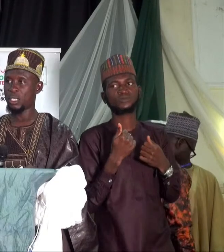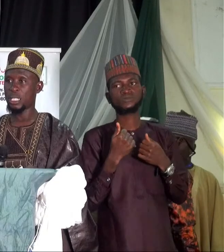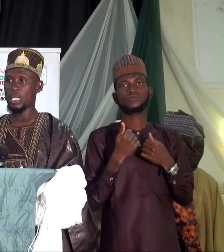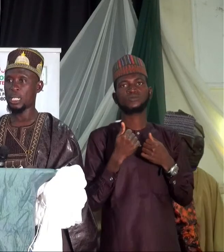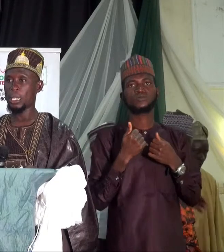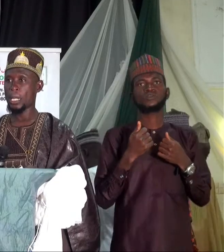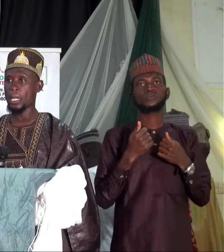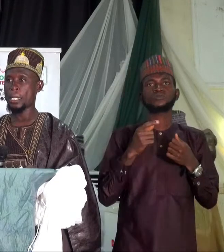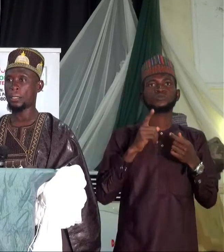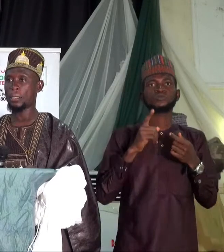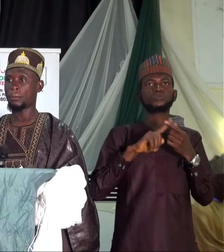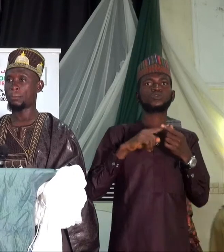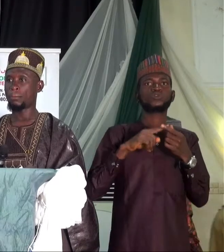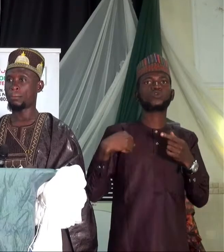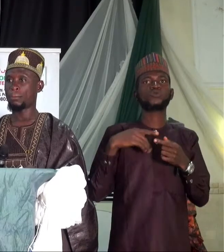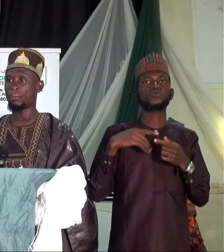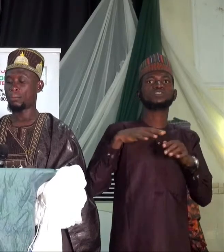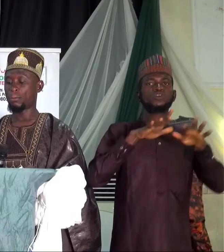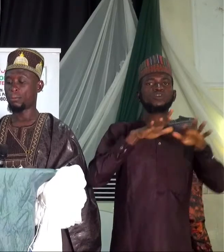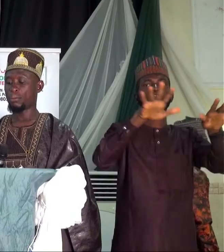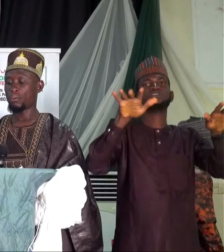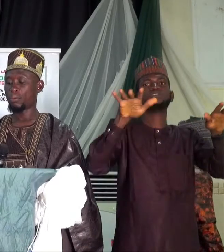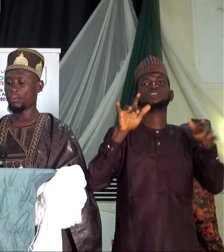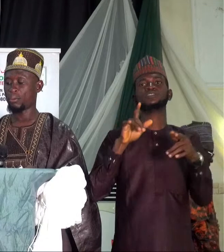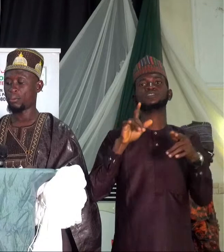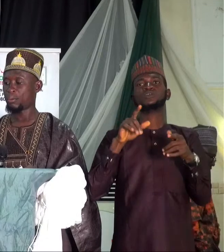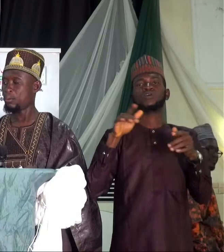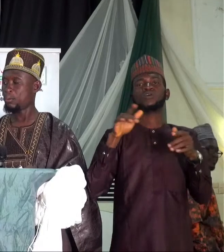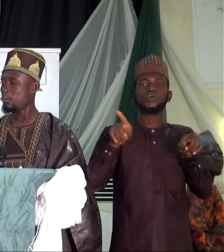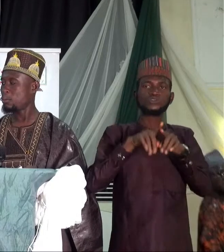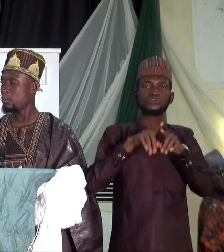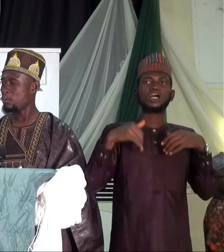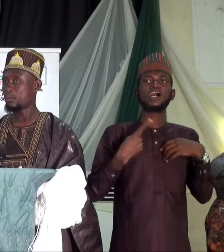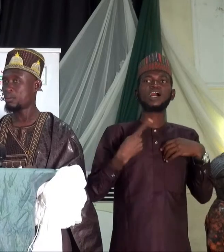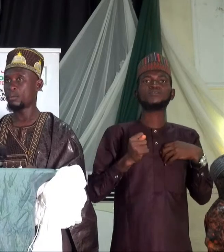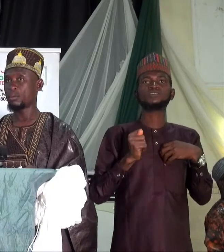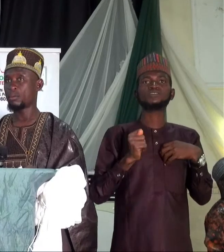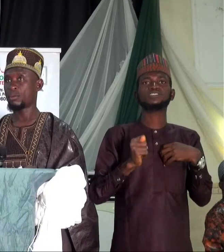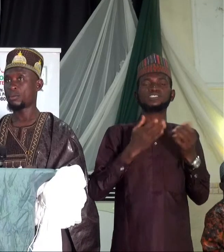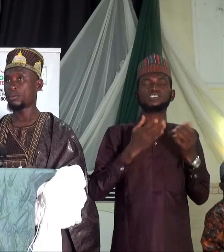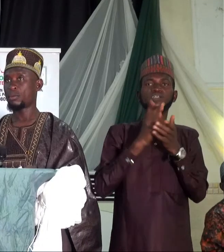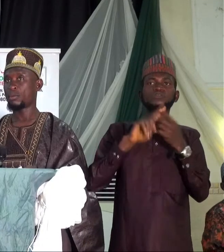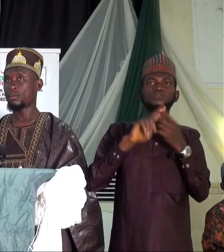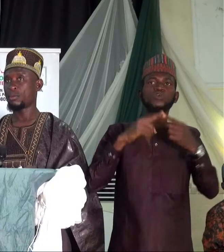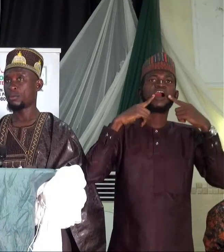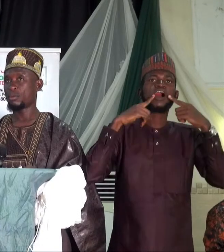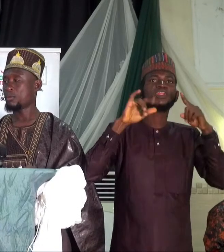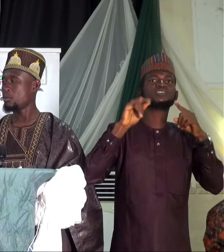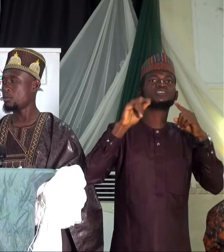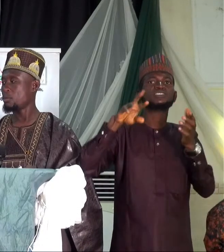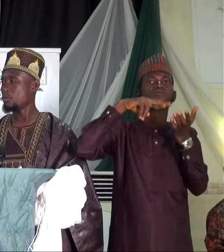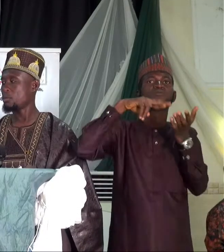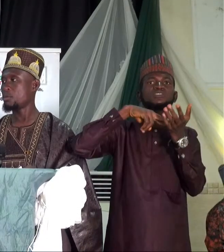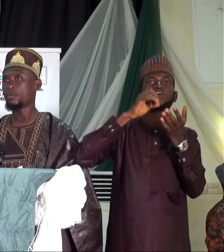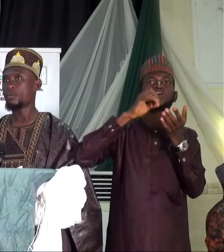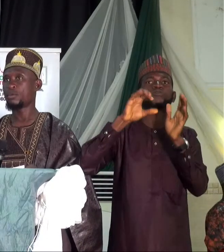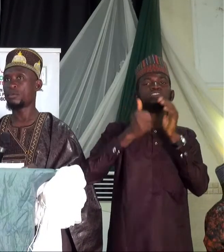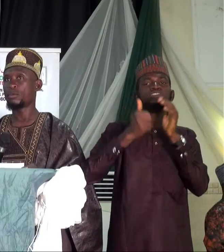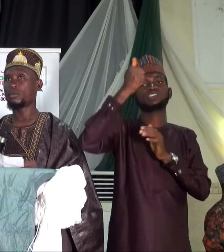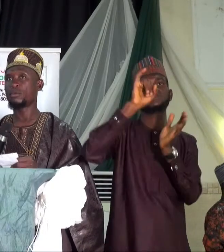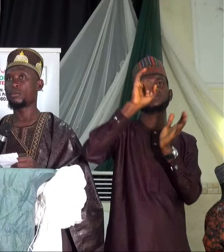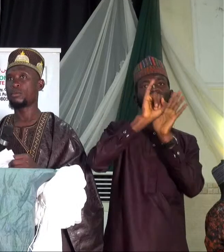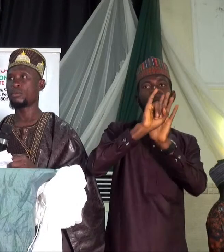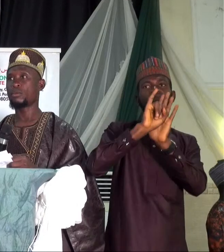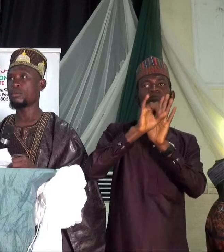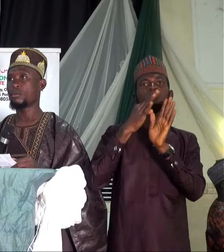audience, I also have the privilege of announcing the arrival of the representative of the chief imam of